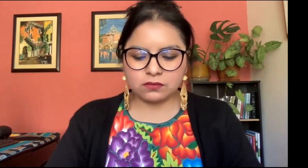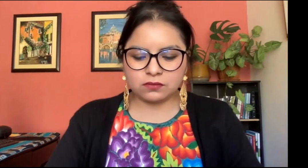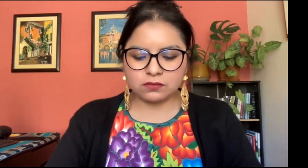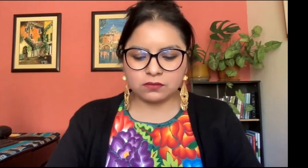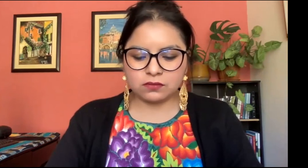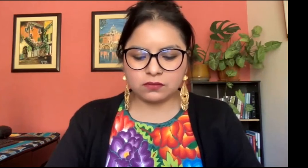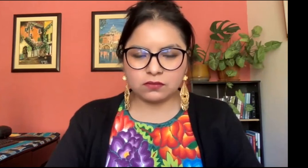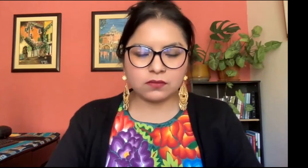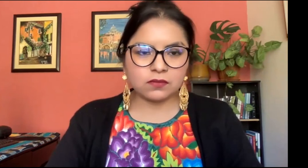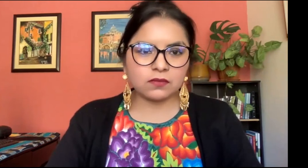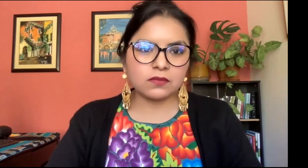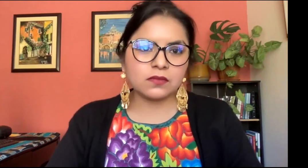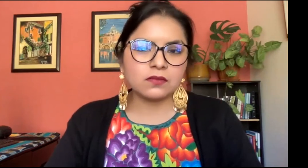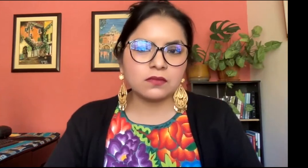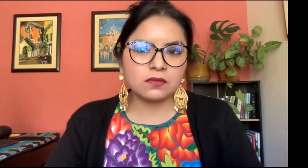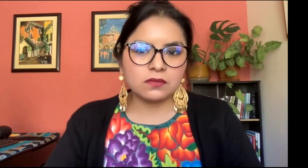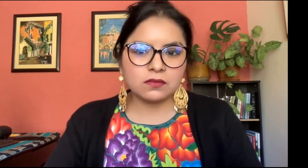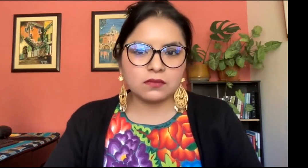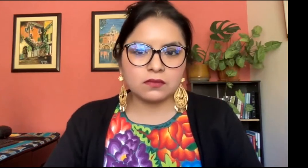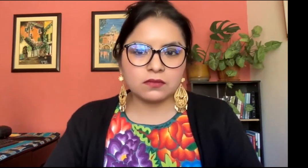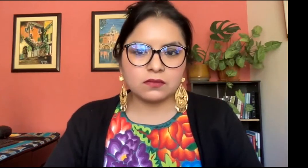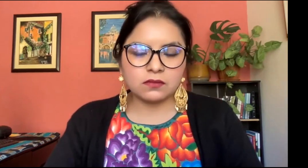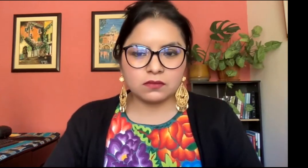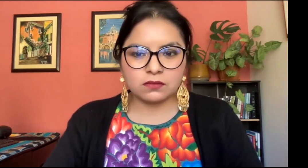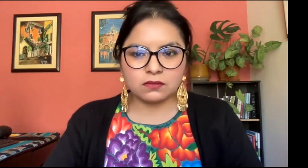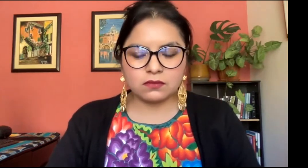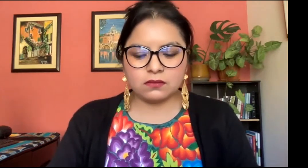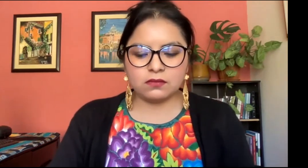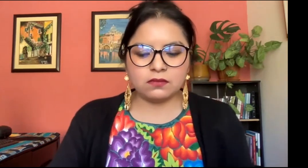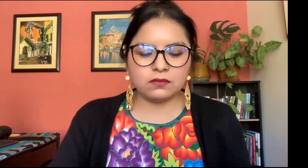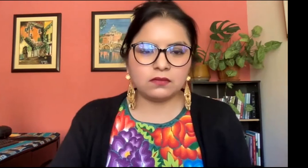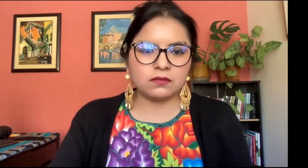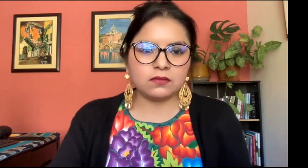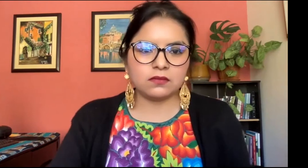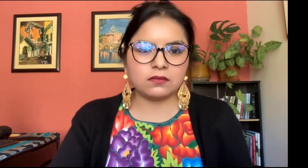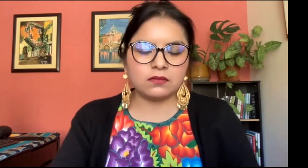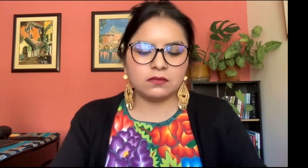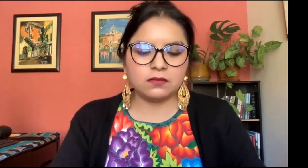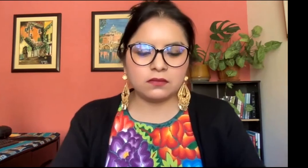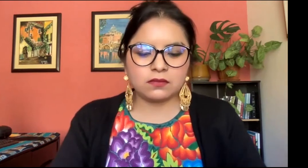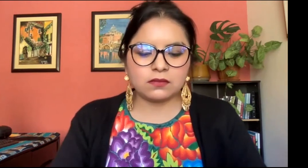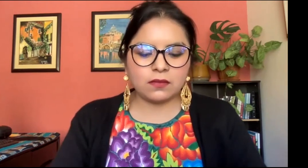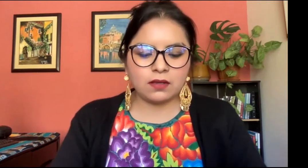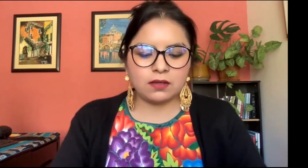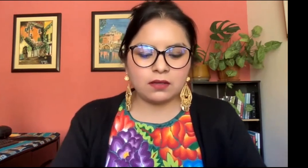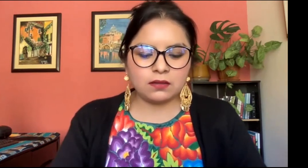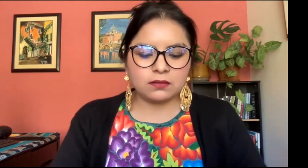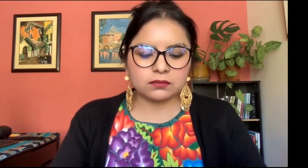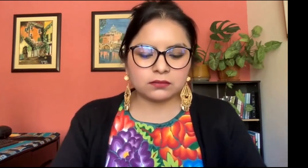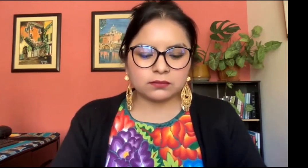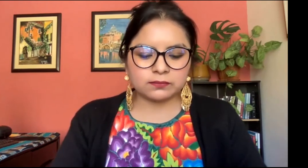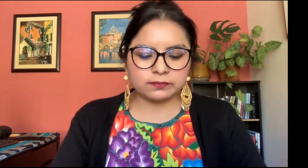and sisters, the indigenous pillar is fundamental, and we would like to continue working with